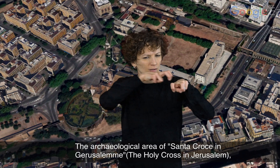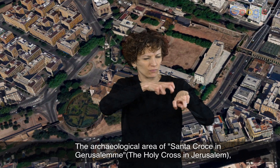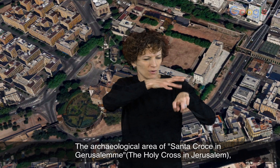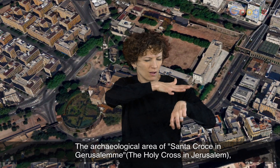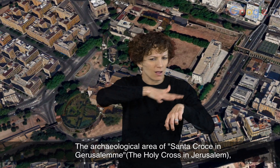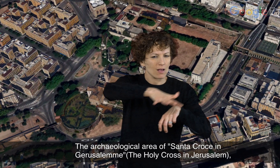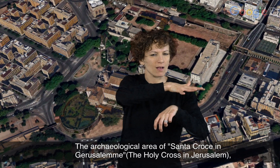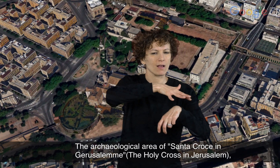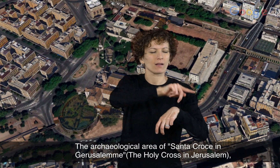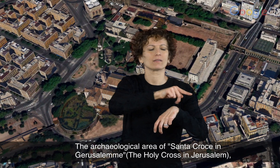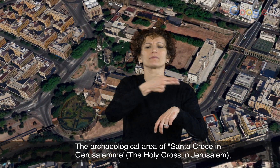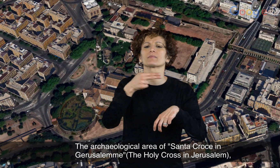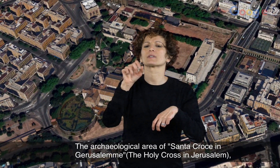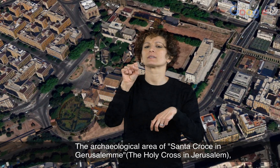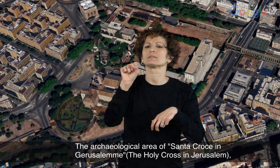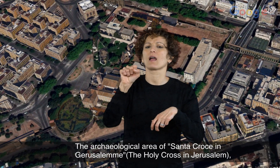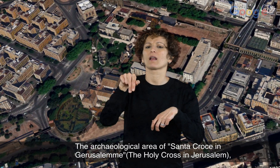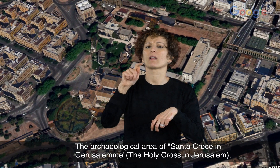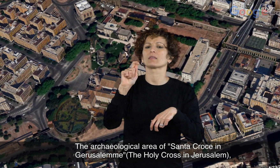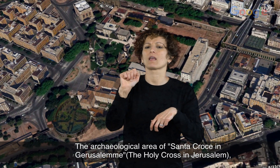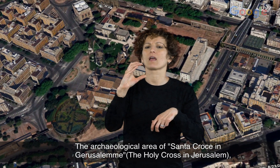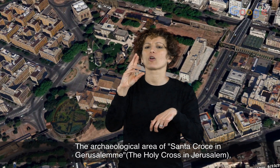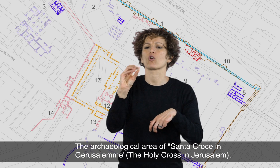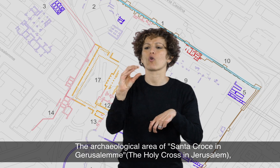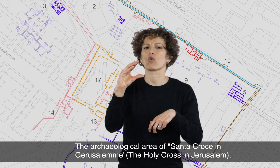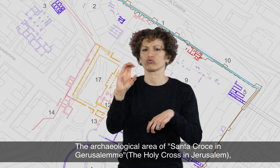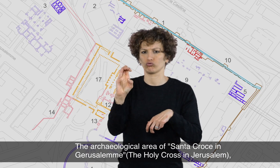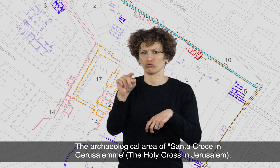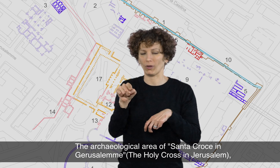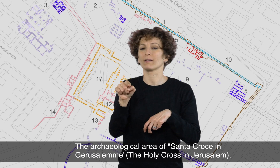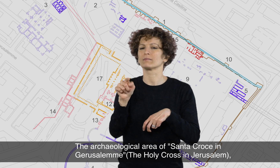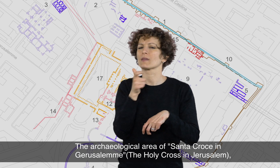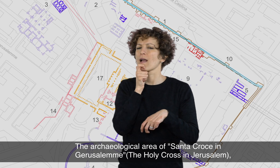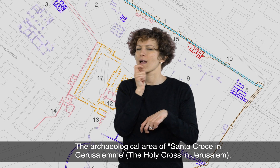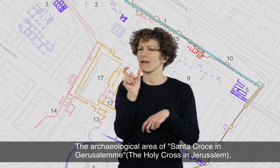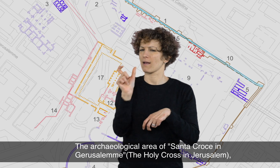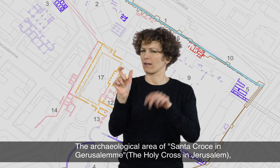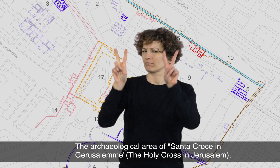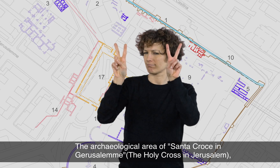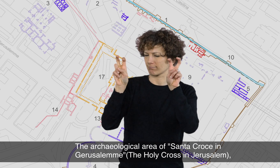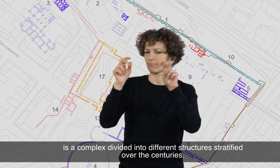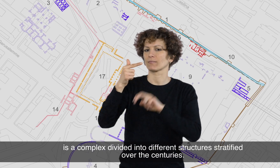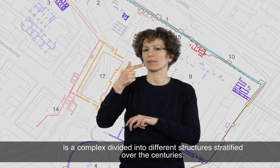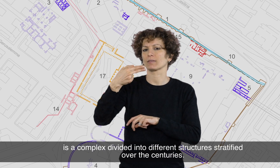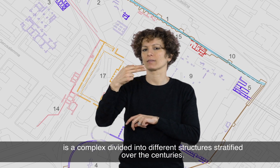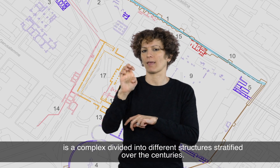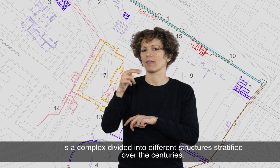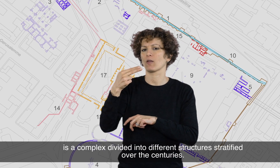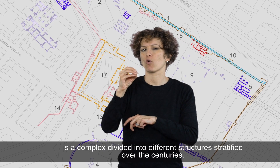The archaeological area of Santa Croce in Gerusalemme, the Holy Cross in Jerusalem, is a complex divided